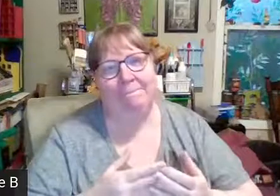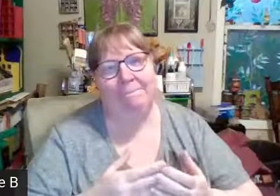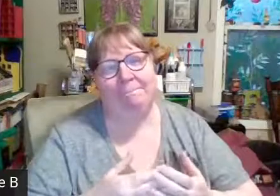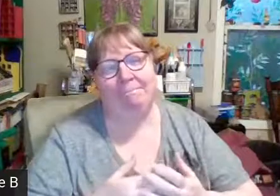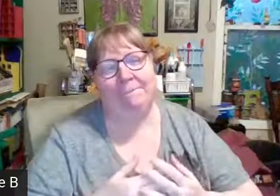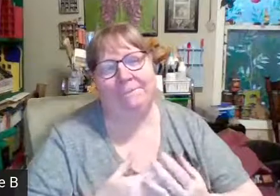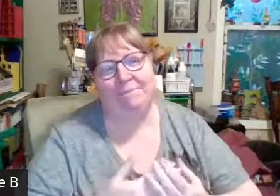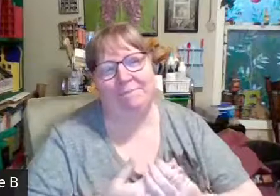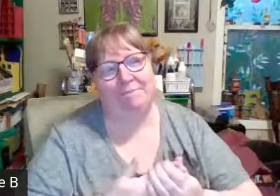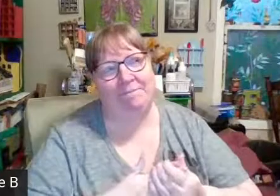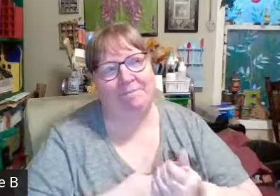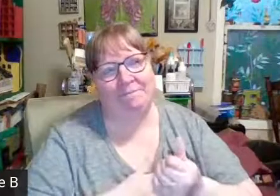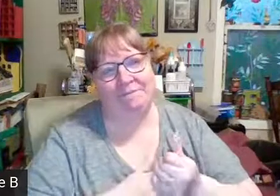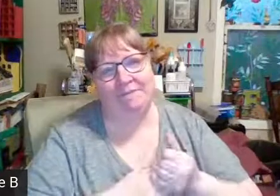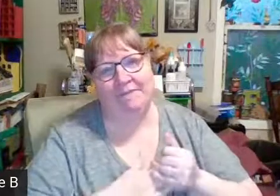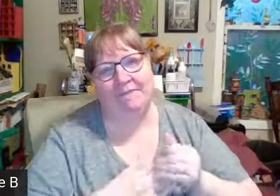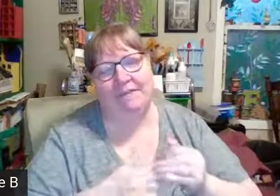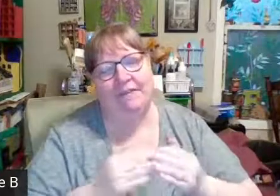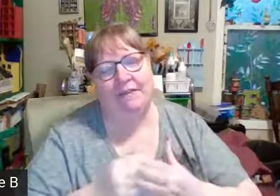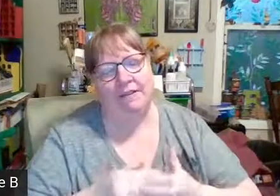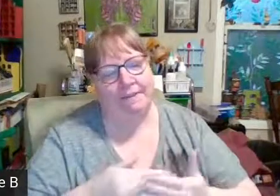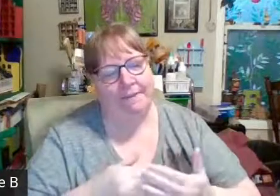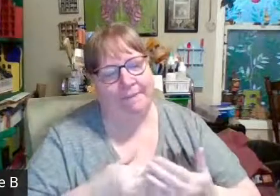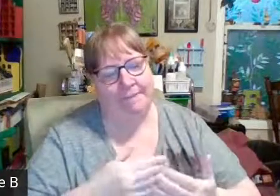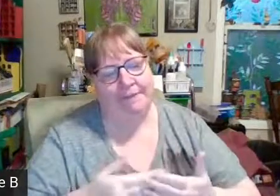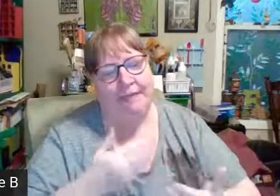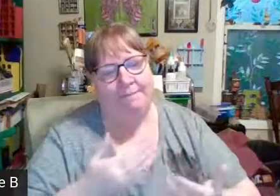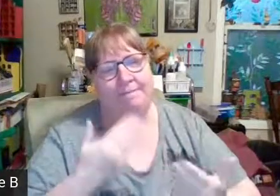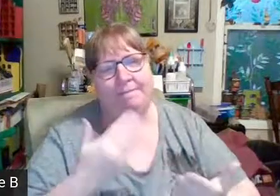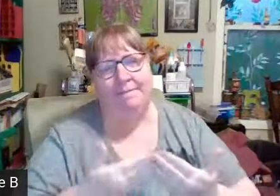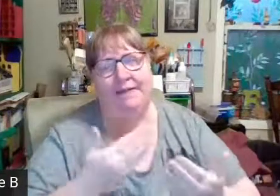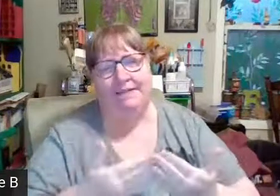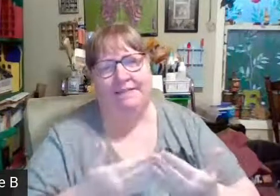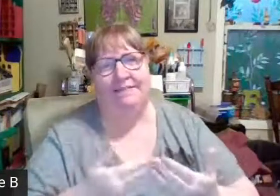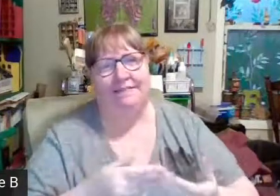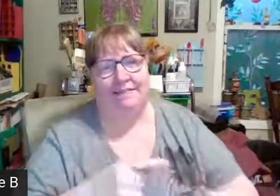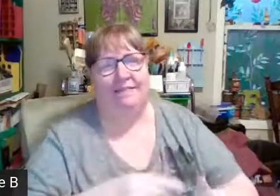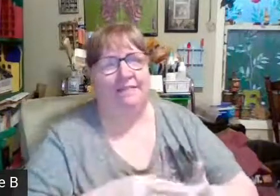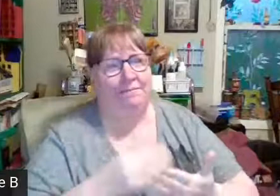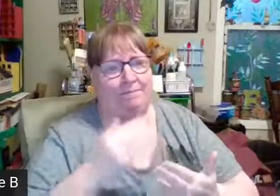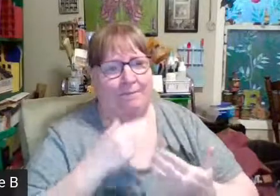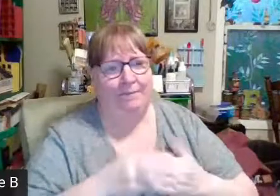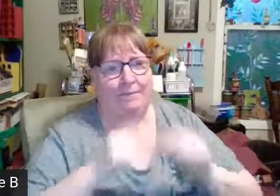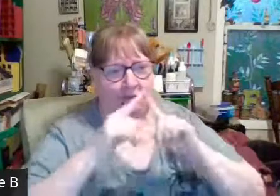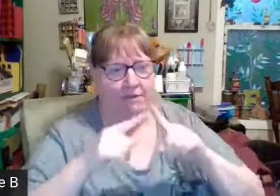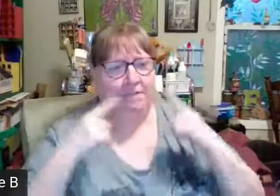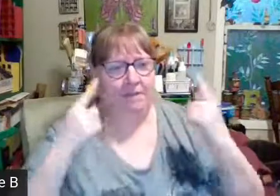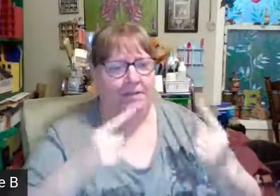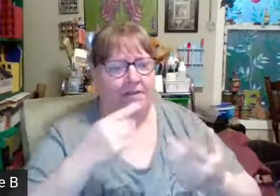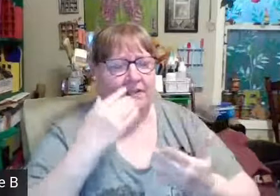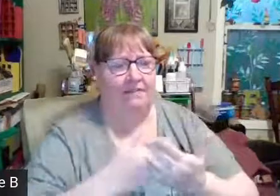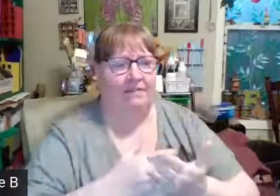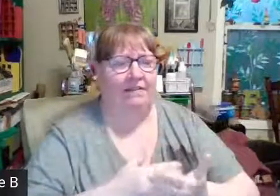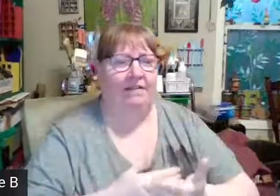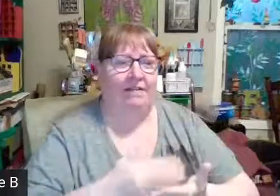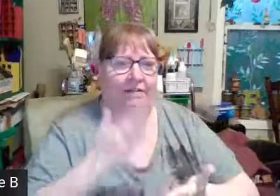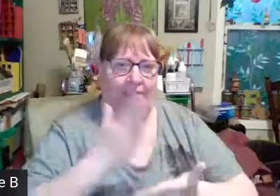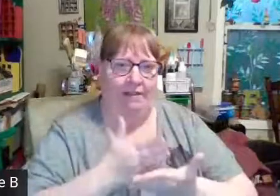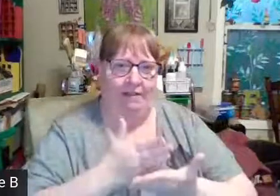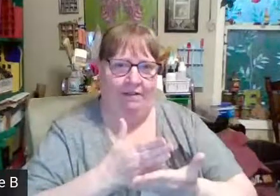But if that makes sense, I really do send them to the smile list right away. In fact, I can put the link right here, ding,